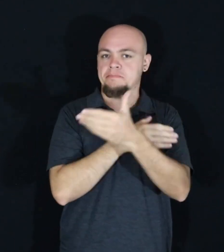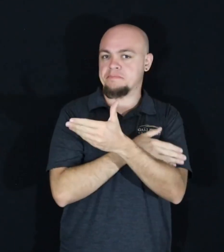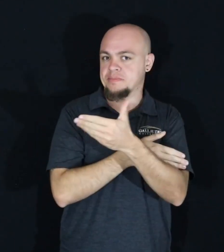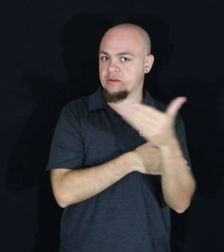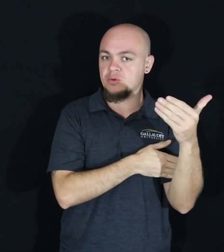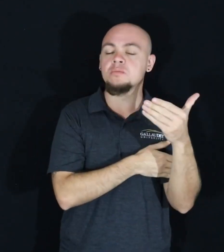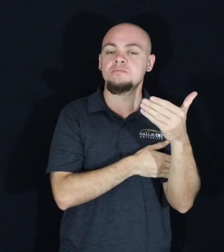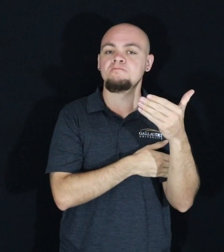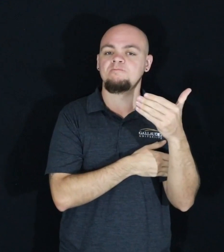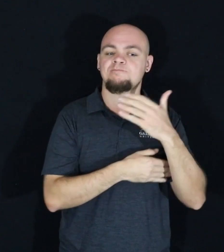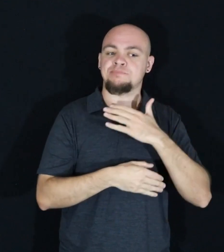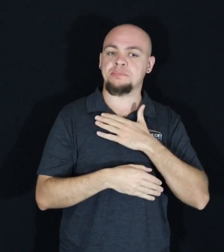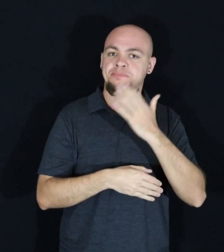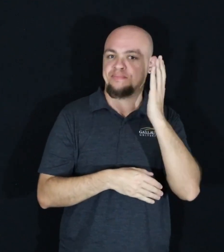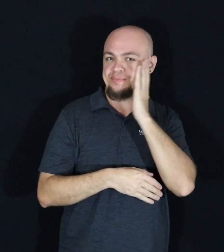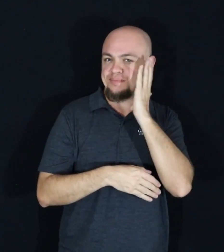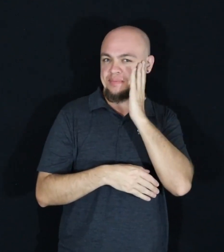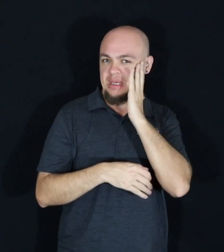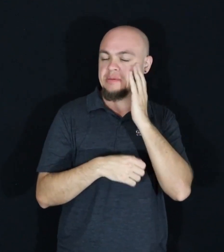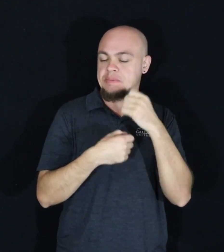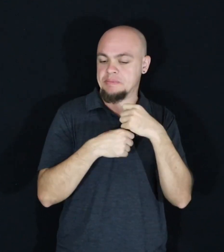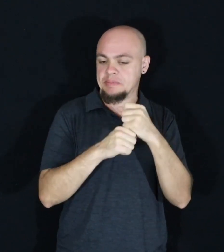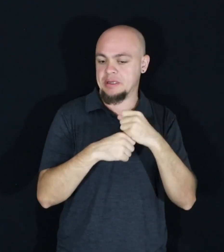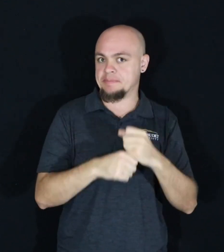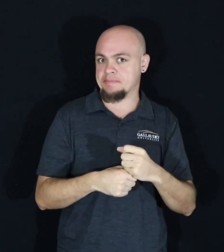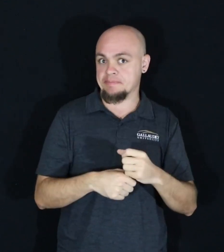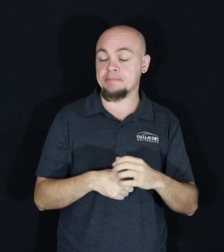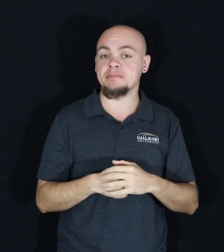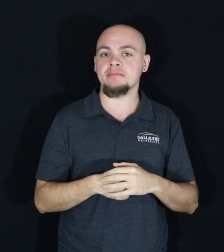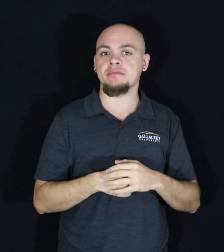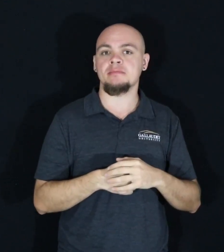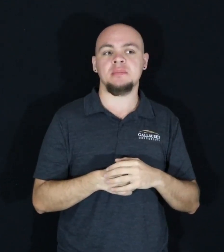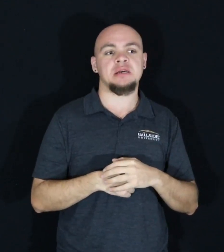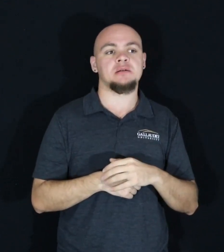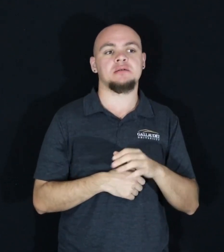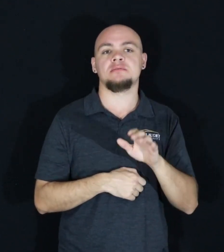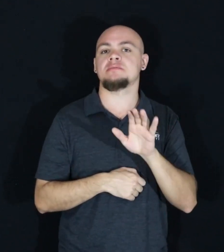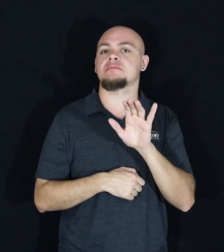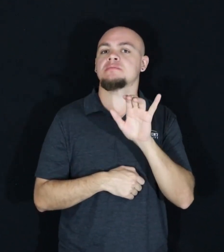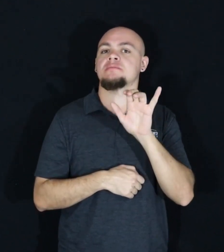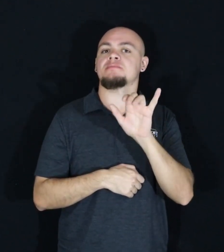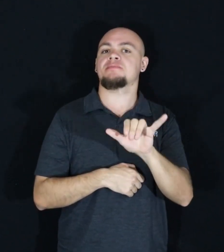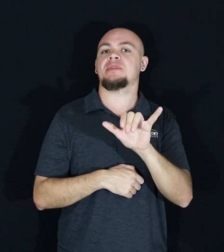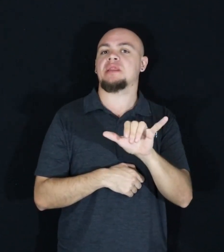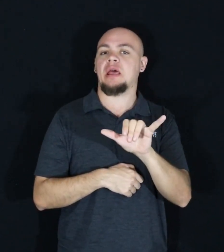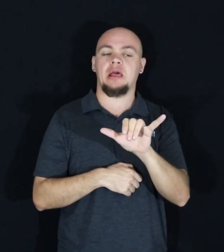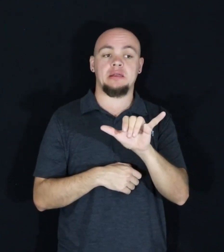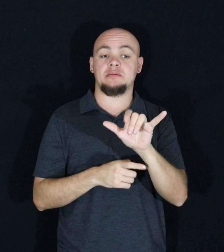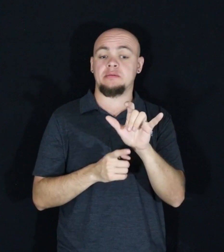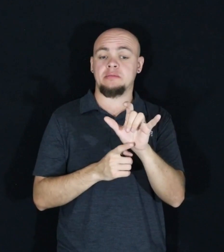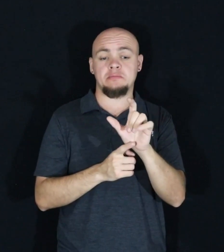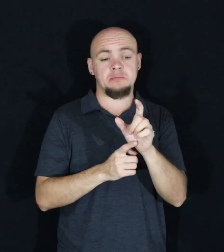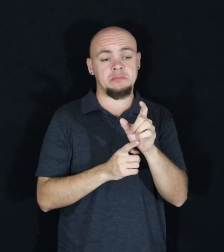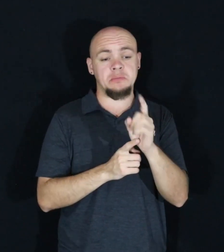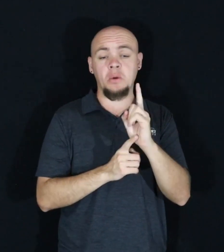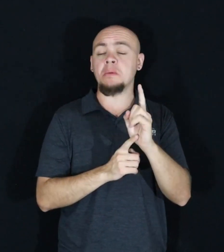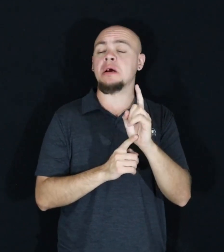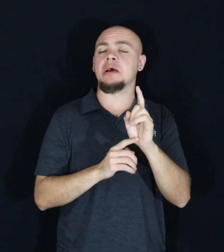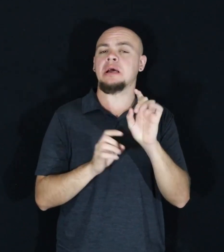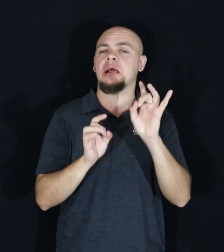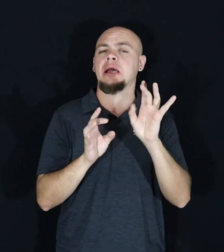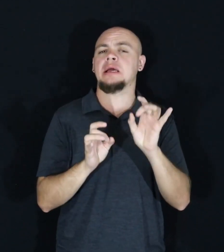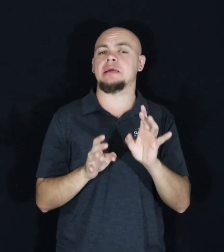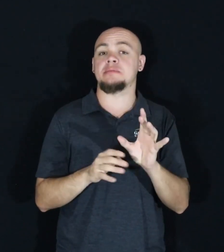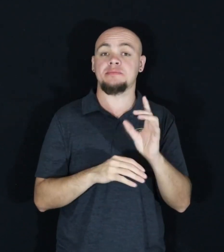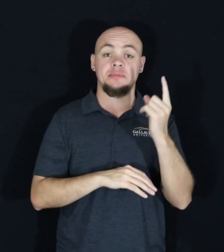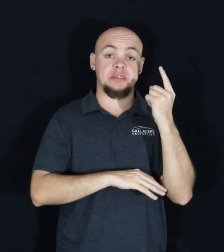and I made my bed. And I hated every second of it. And by